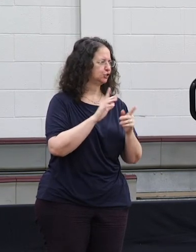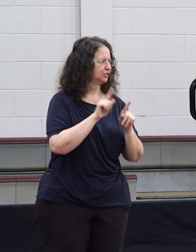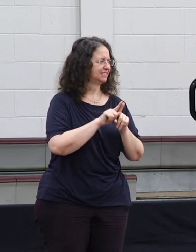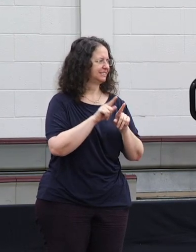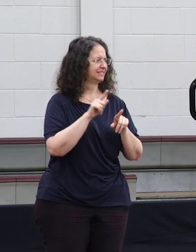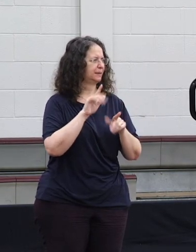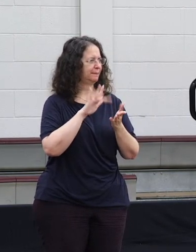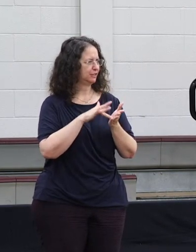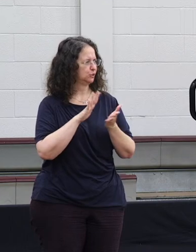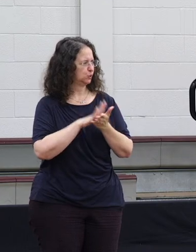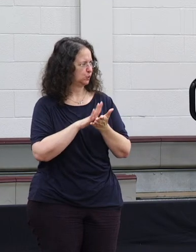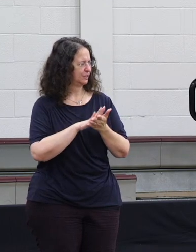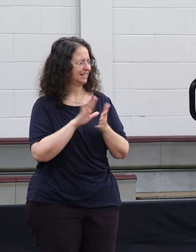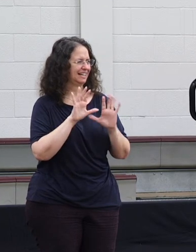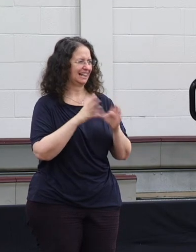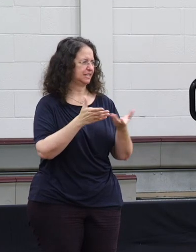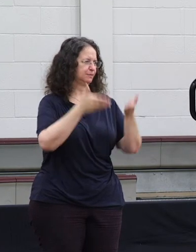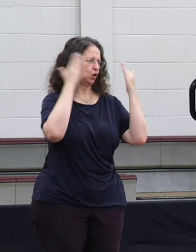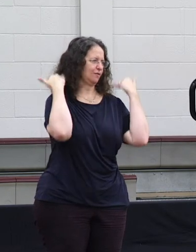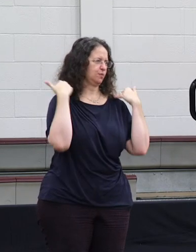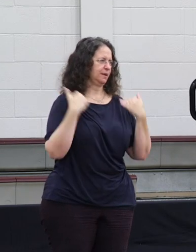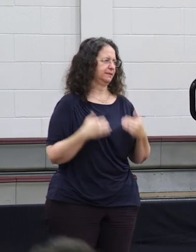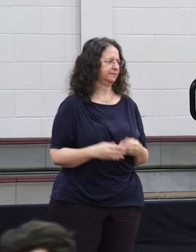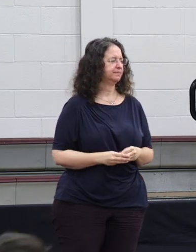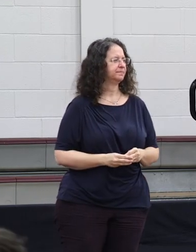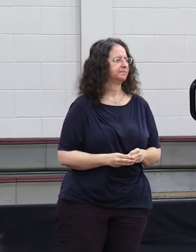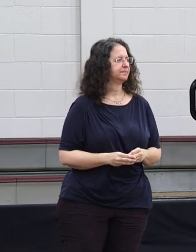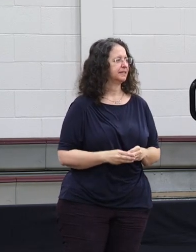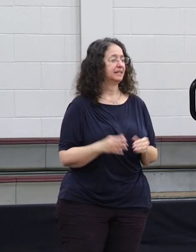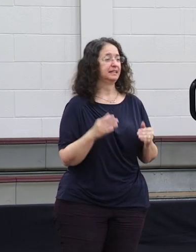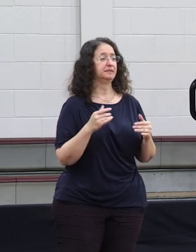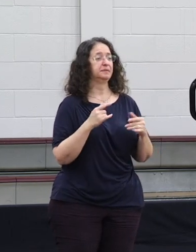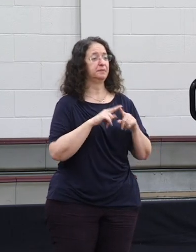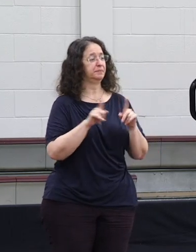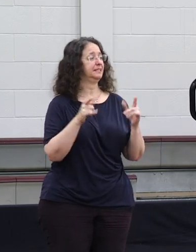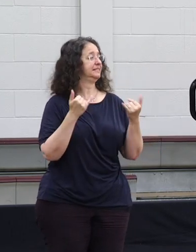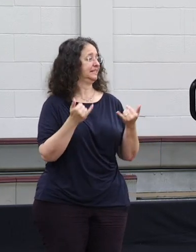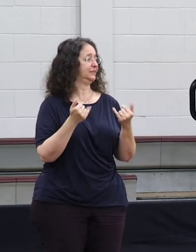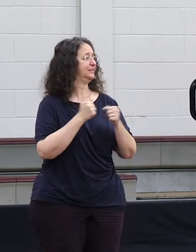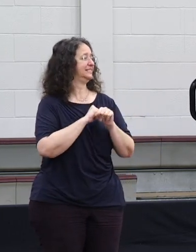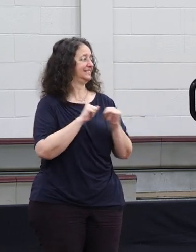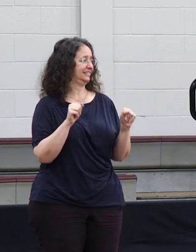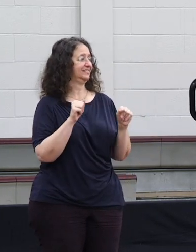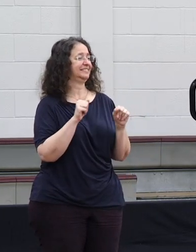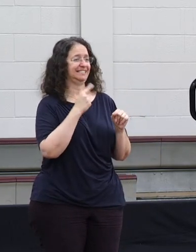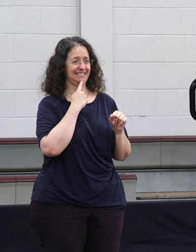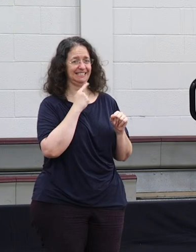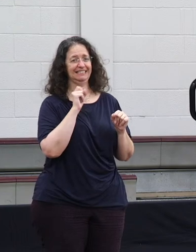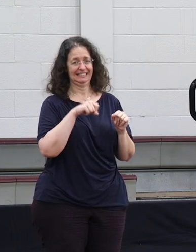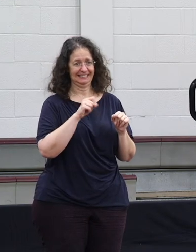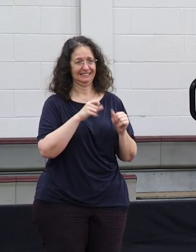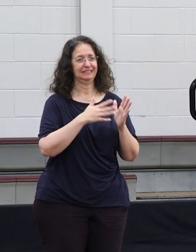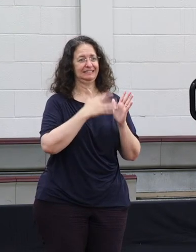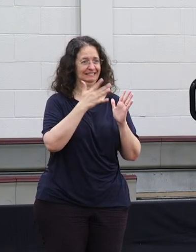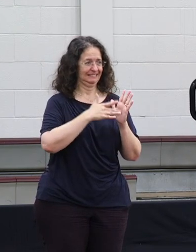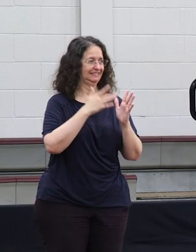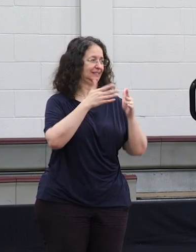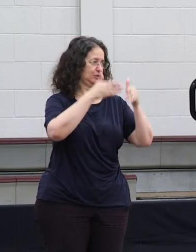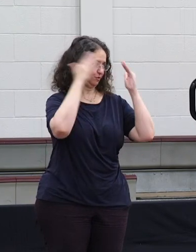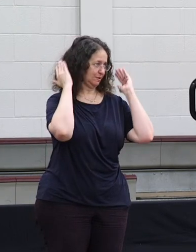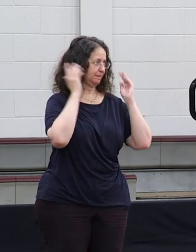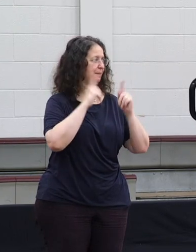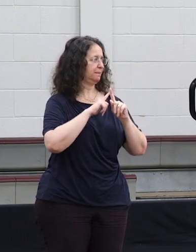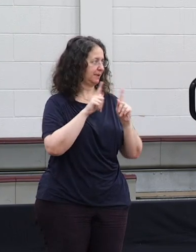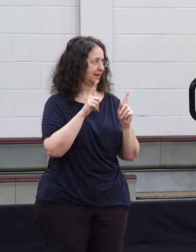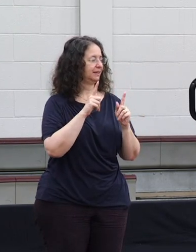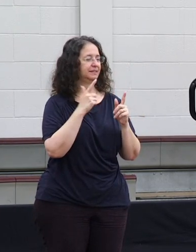school, and that the classes would overwhelm me. Even now, I can safely say that they did overwhelm me here and there. But my fear of not